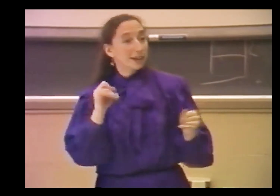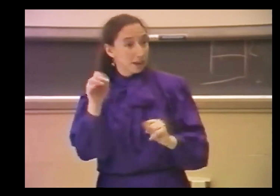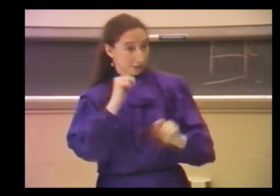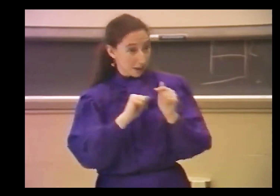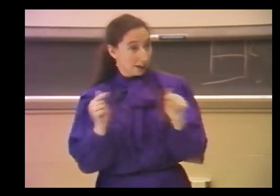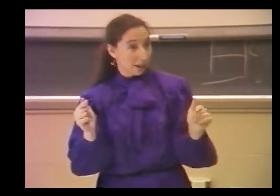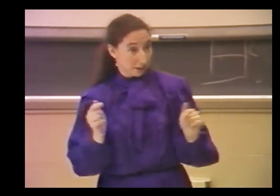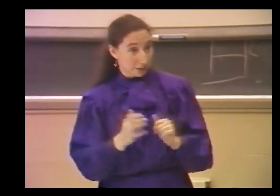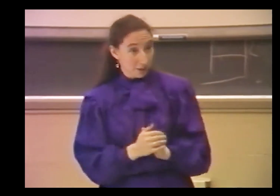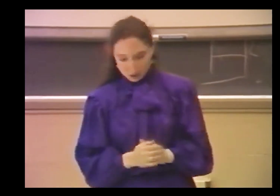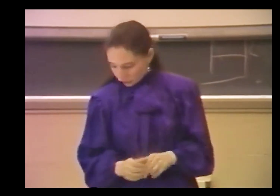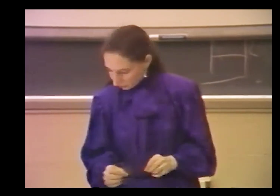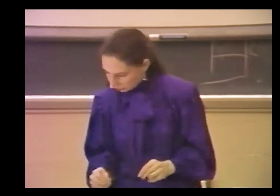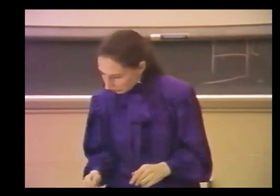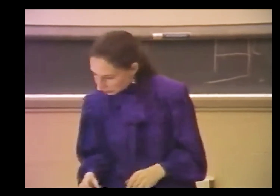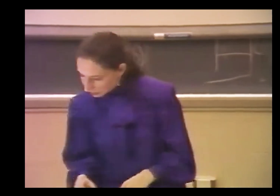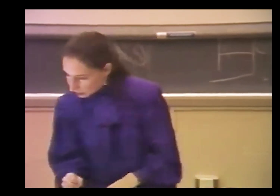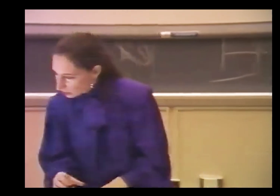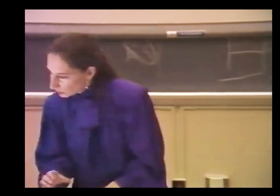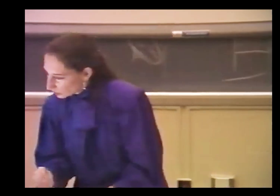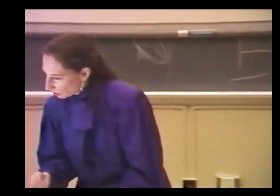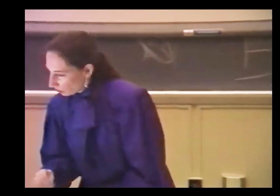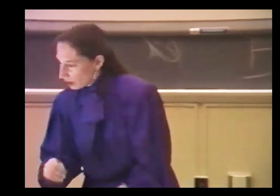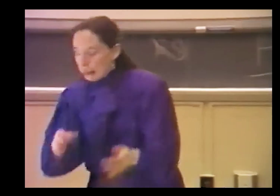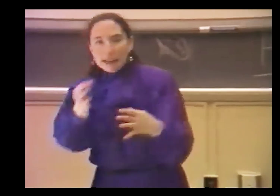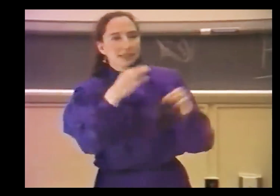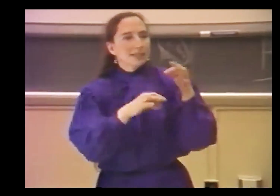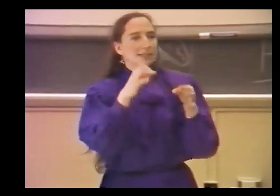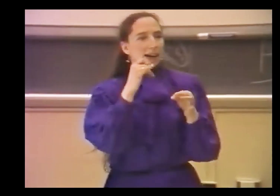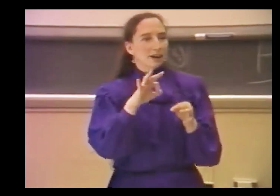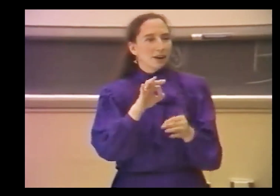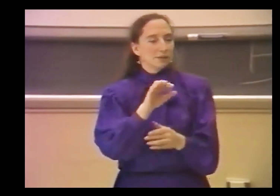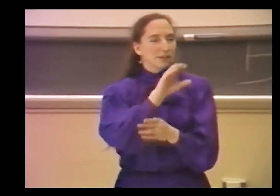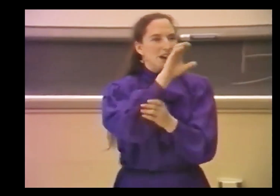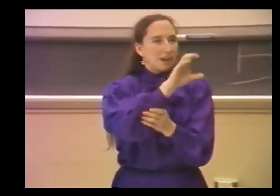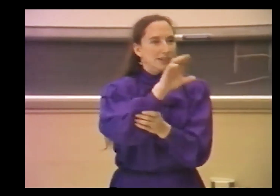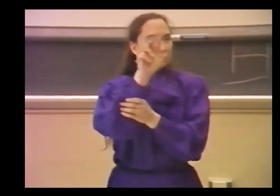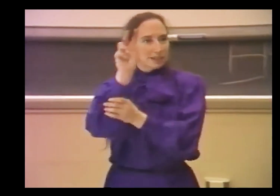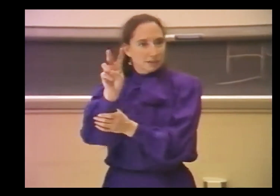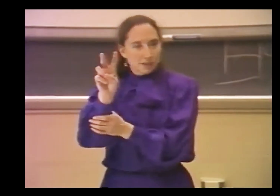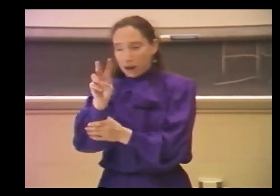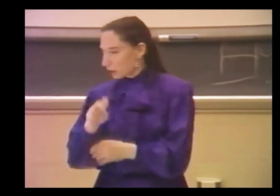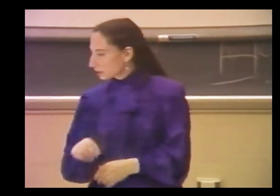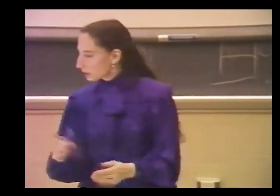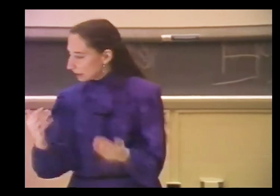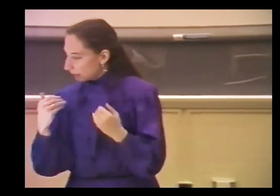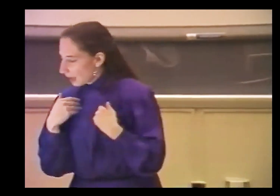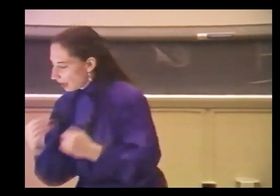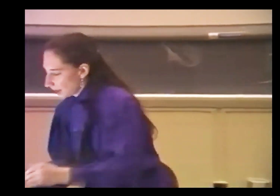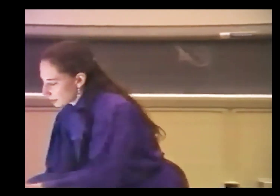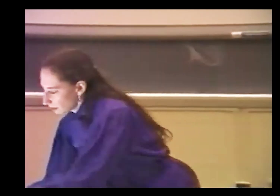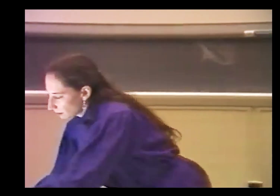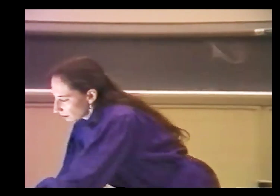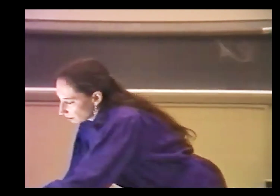linearity of sign language. Okay? So instead of consonants and vowels, he has